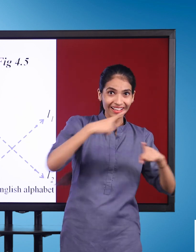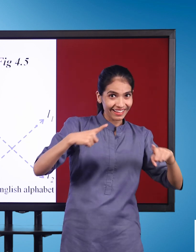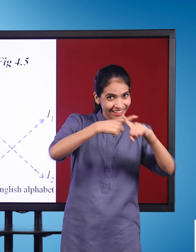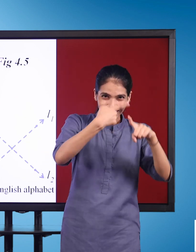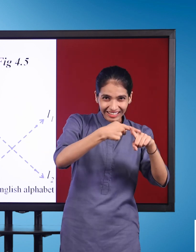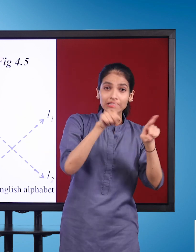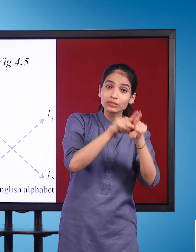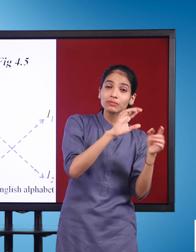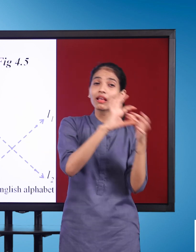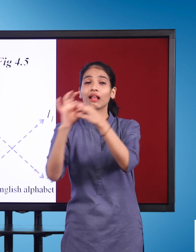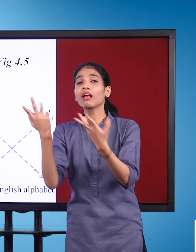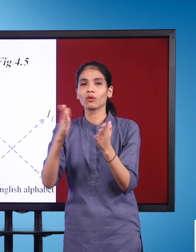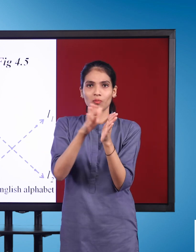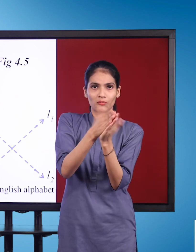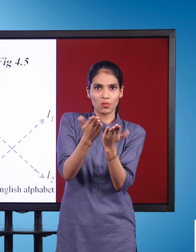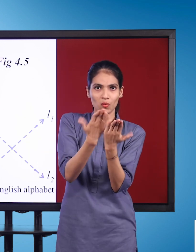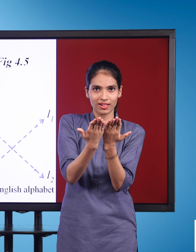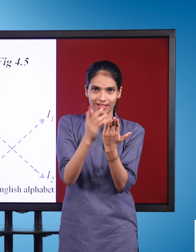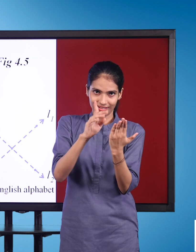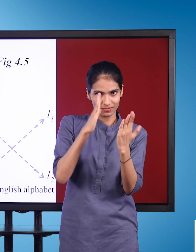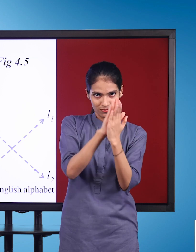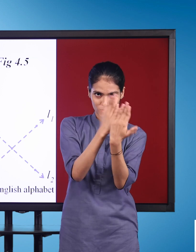We see two adjacent edges of your notebook.